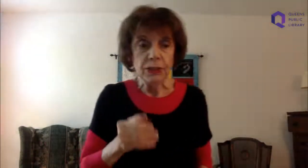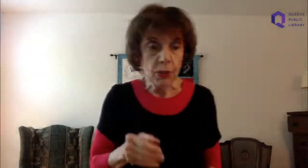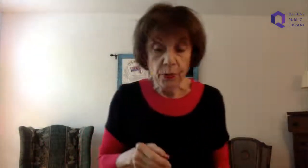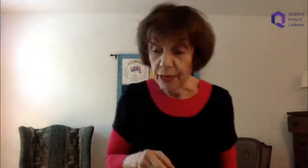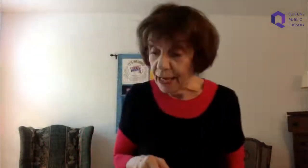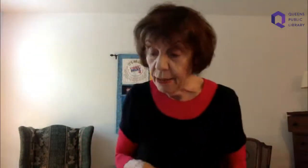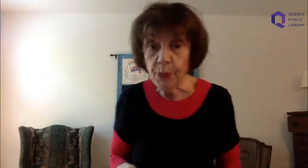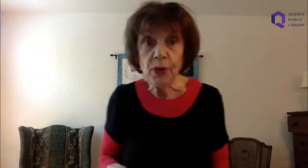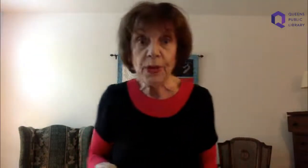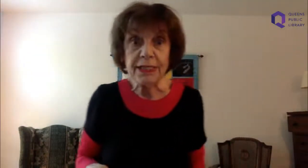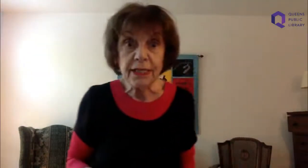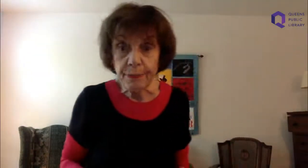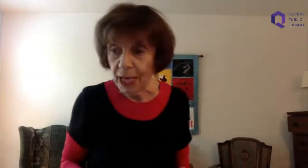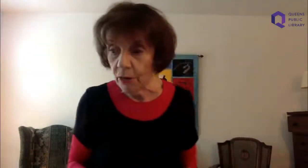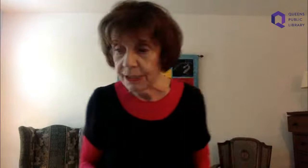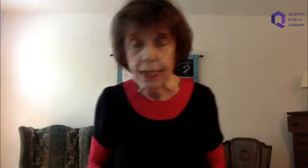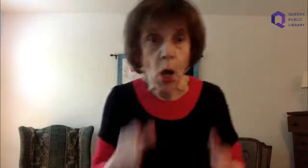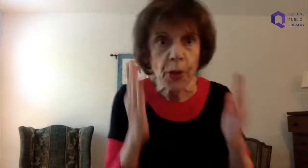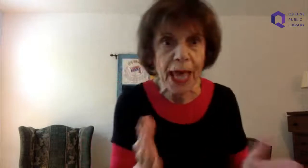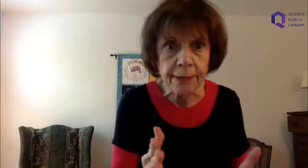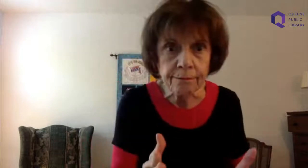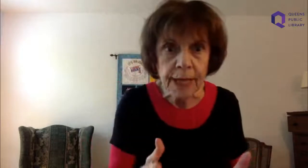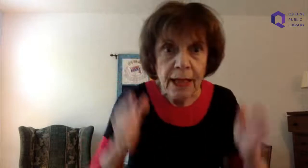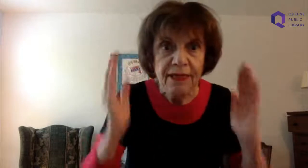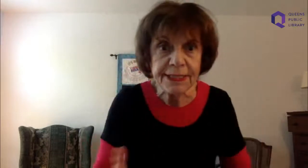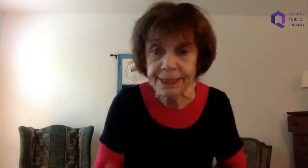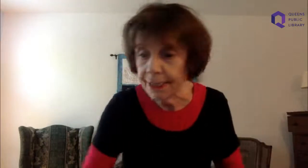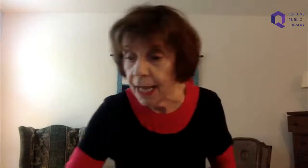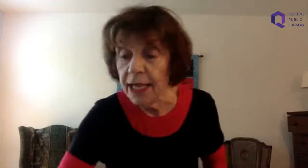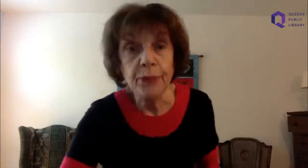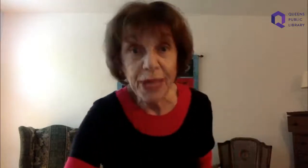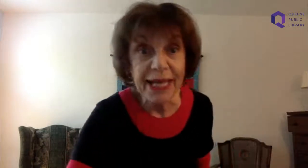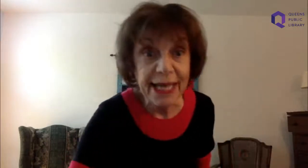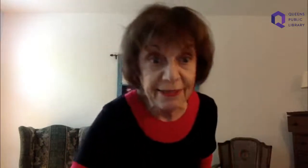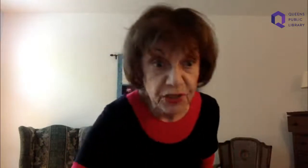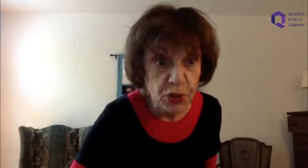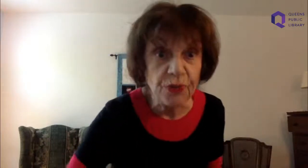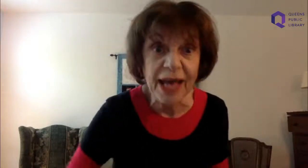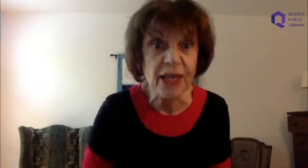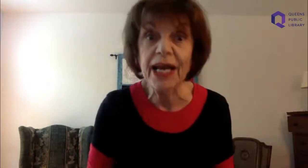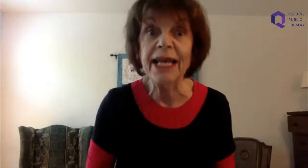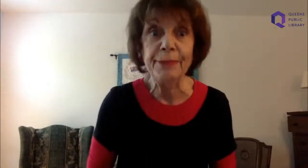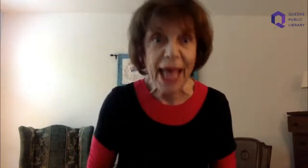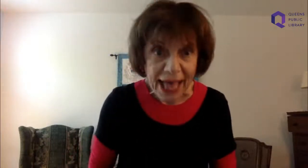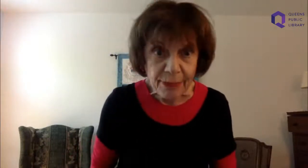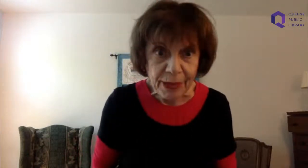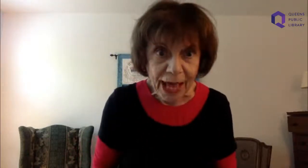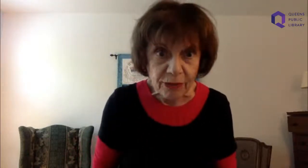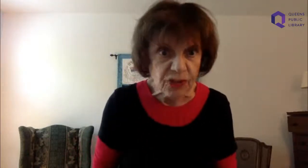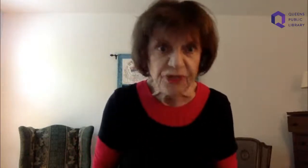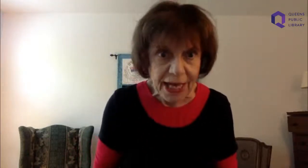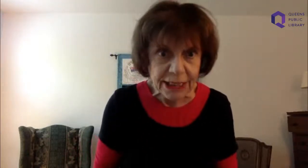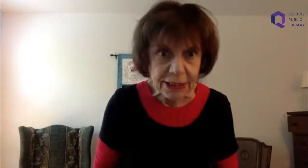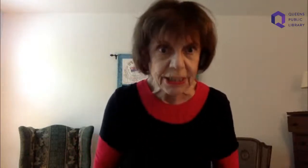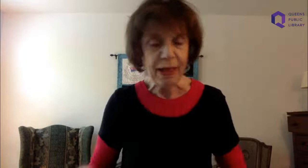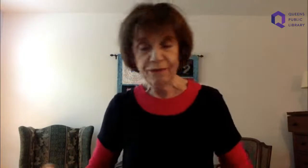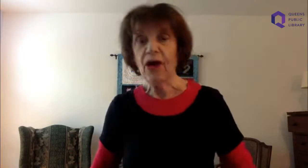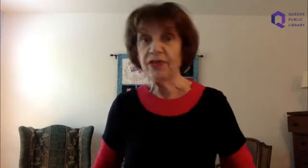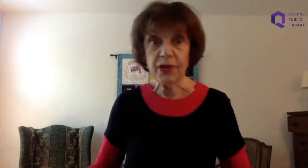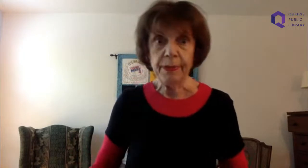So then the boy went to the bear. He said, "Okay, this is it. We got to get this tooth out. You got to be out of my house fast, because my father's coming